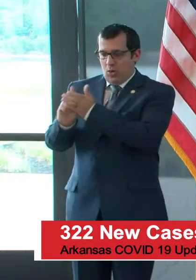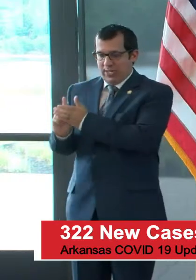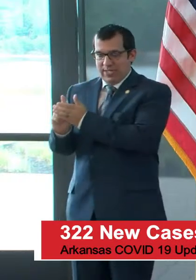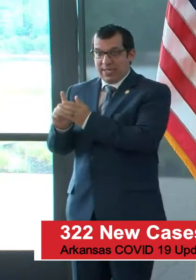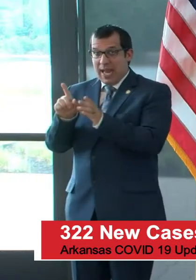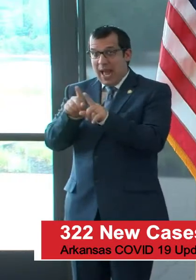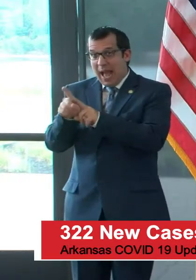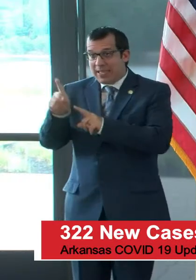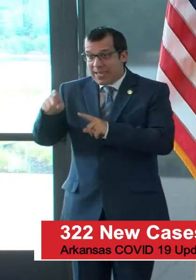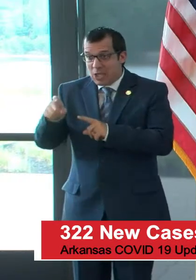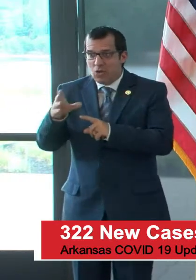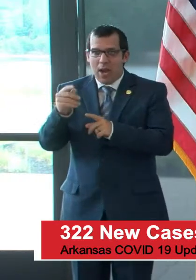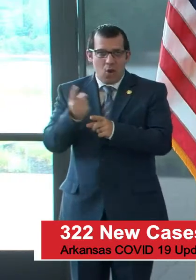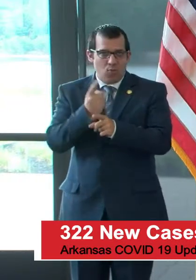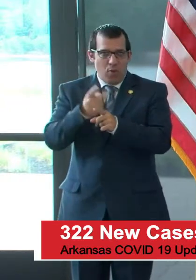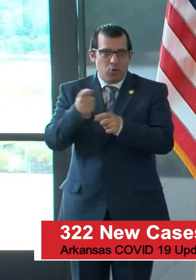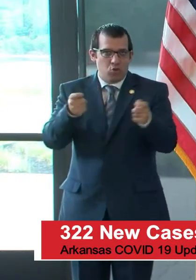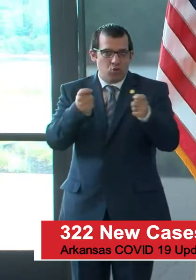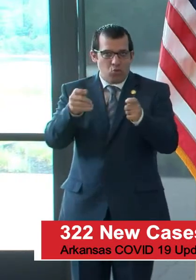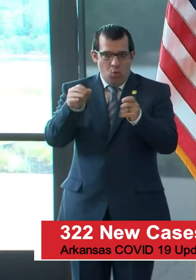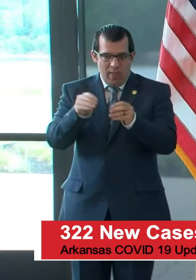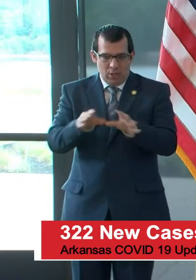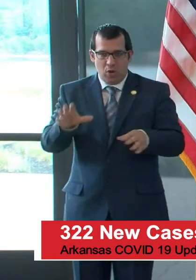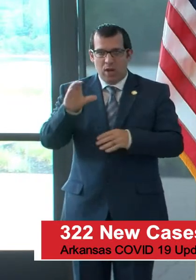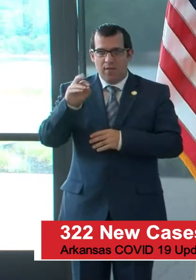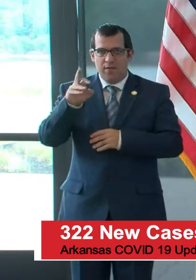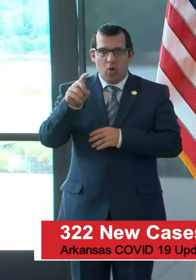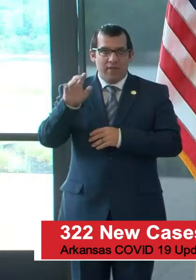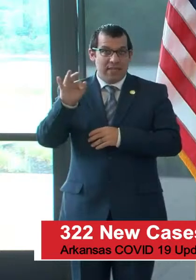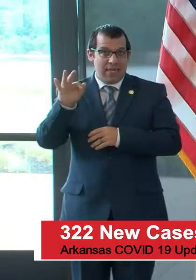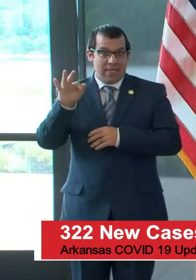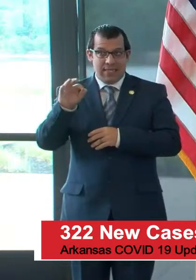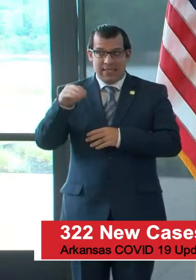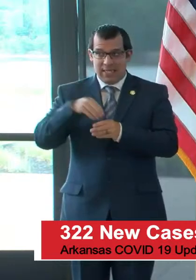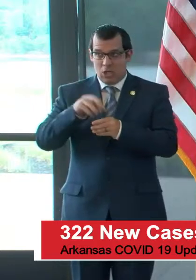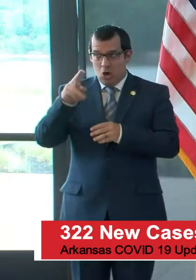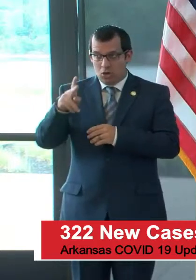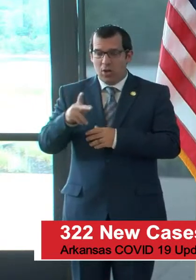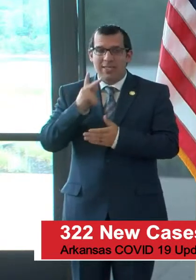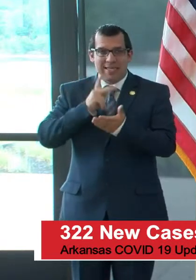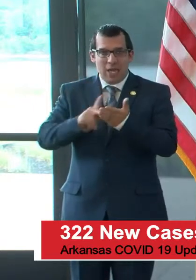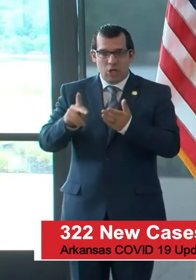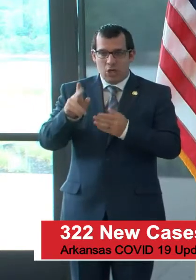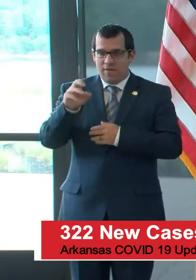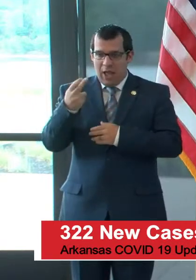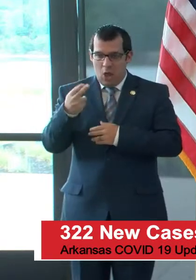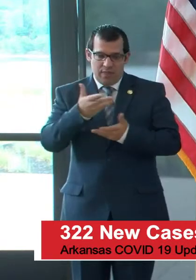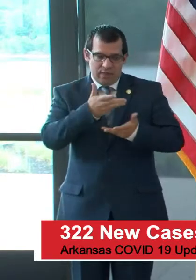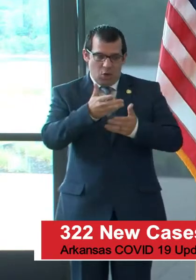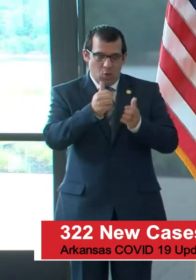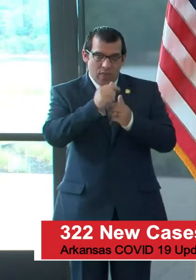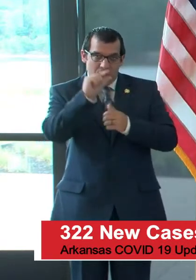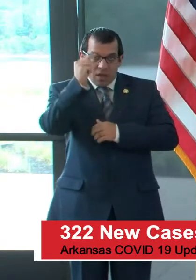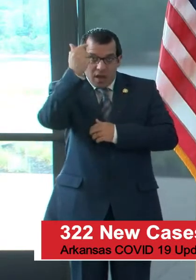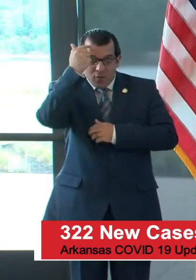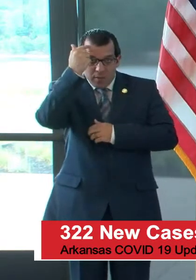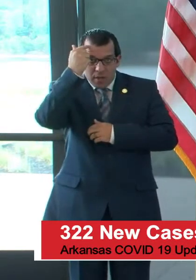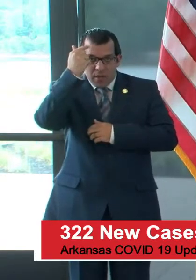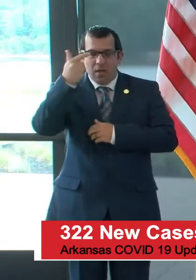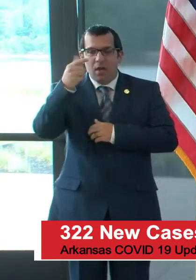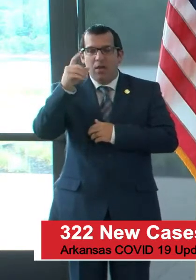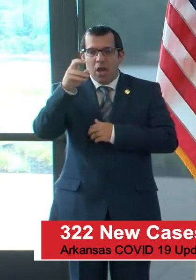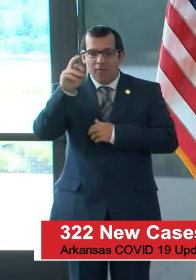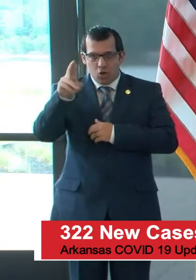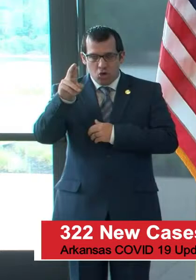appropriate to control the spread of COVID-19 in Arkansas. And the Secretary of Health, in consultation with the